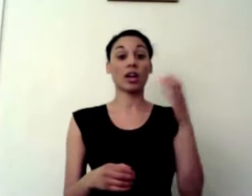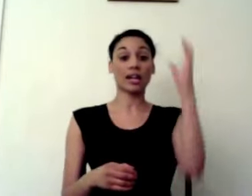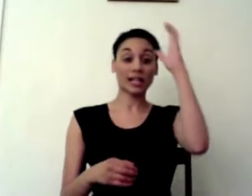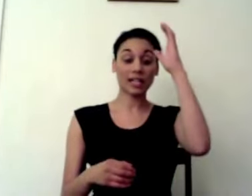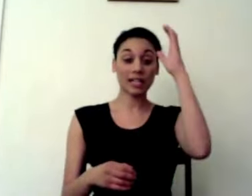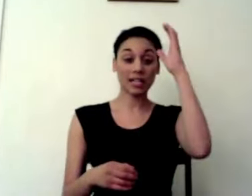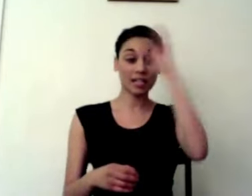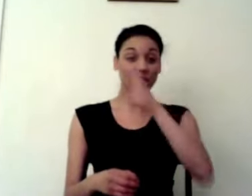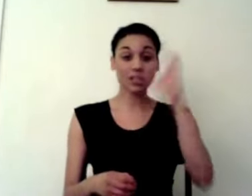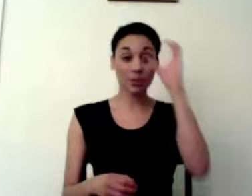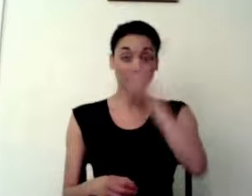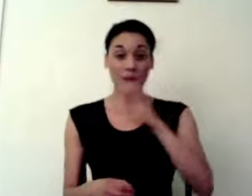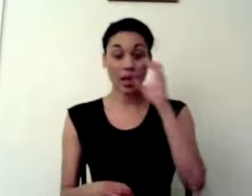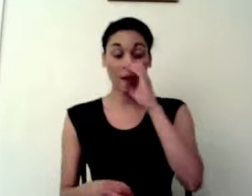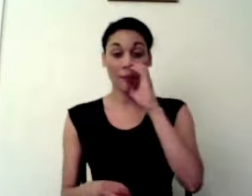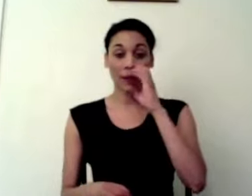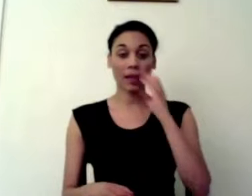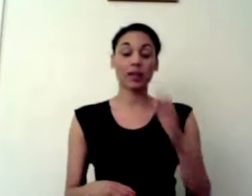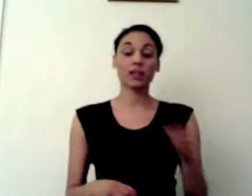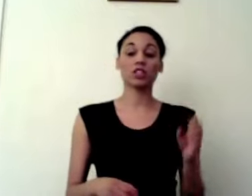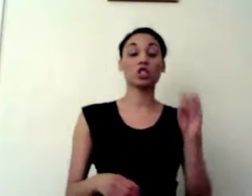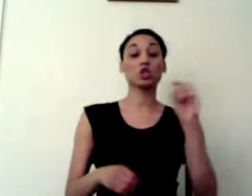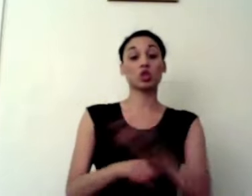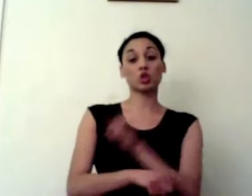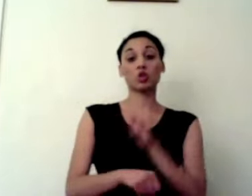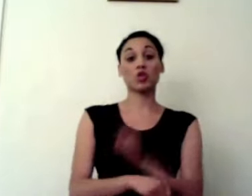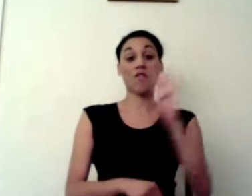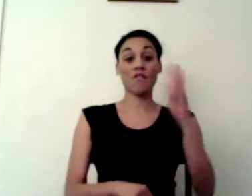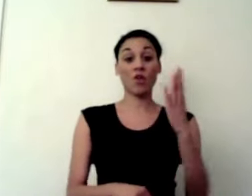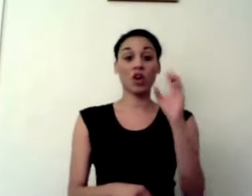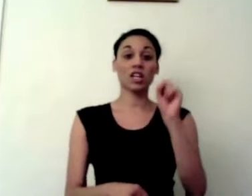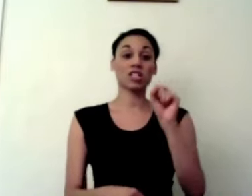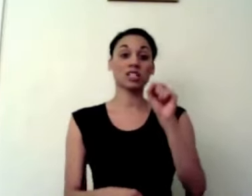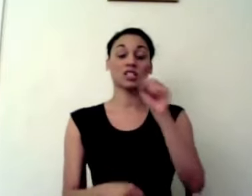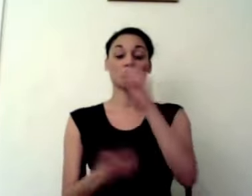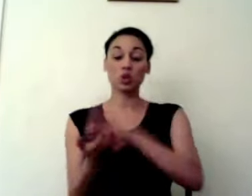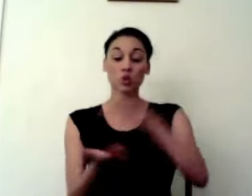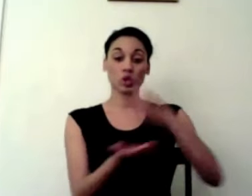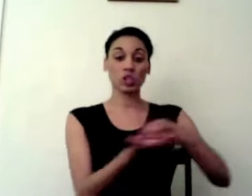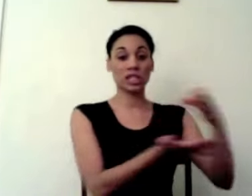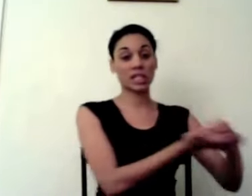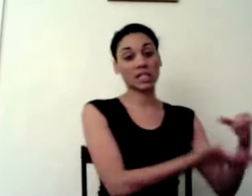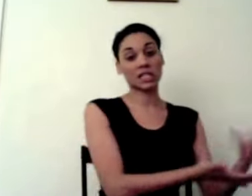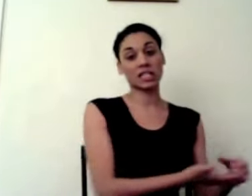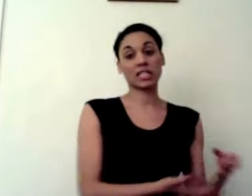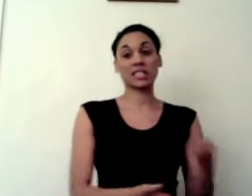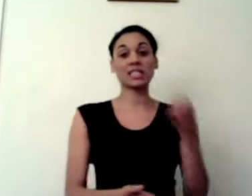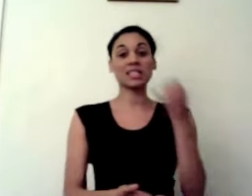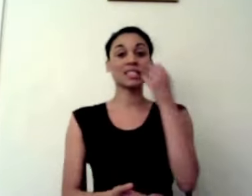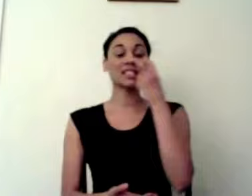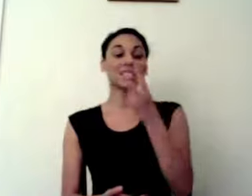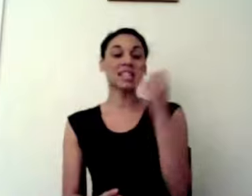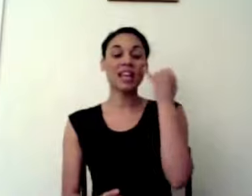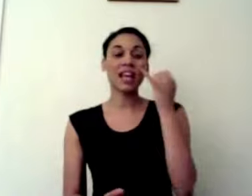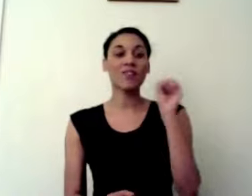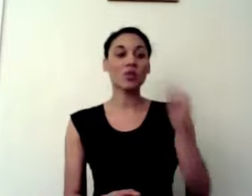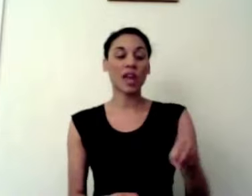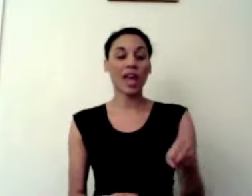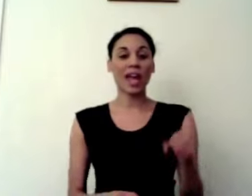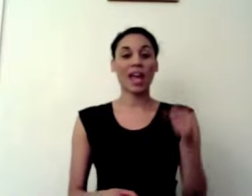to see if you can identify which areas of the tongue you really notice that